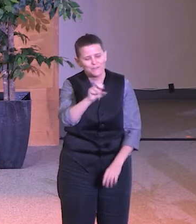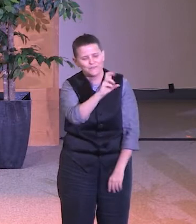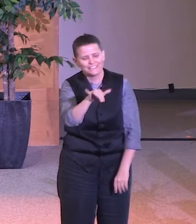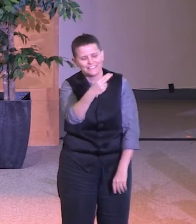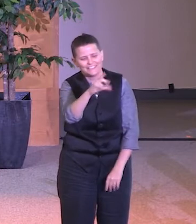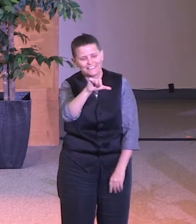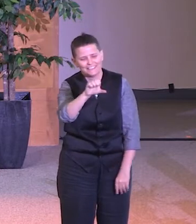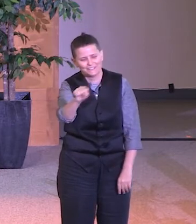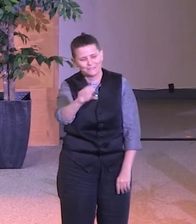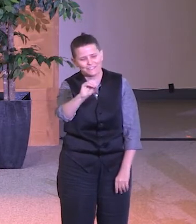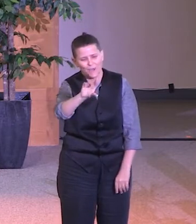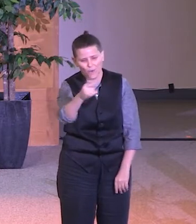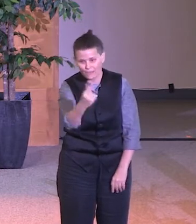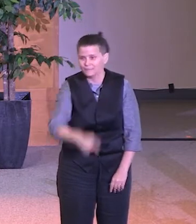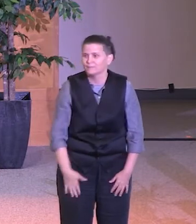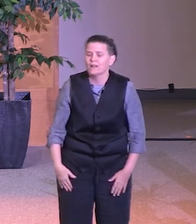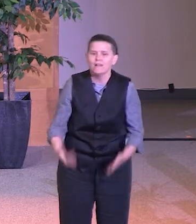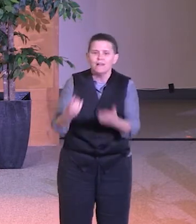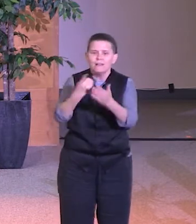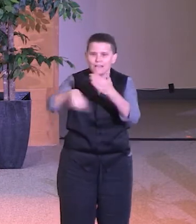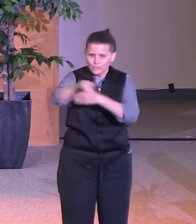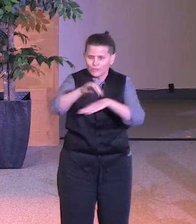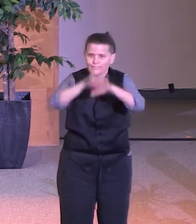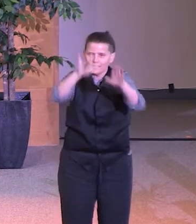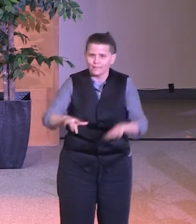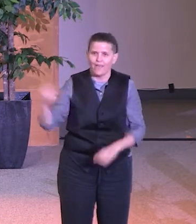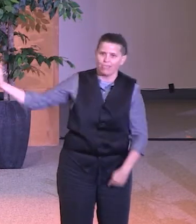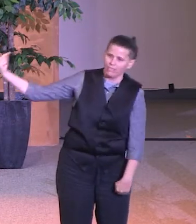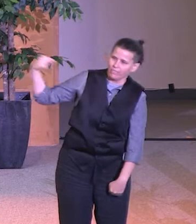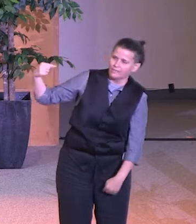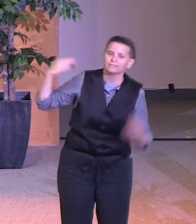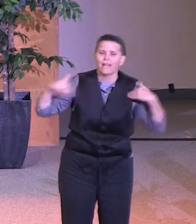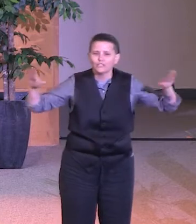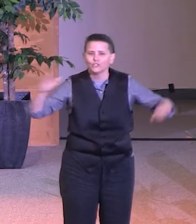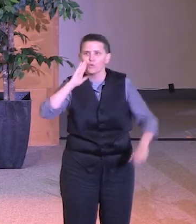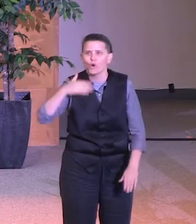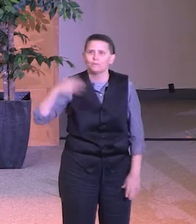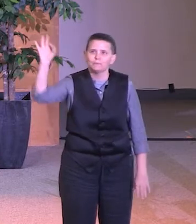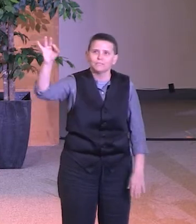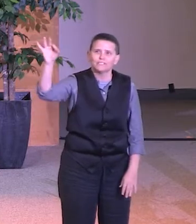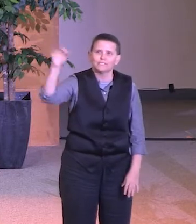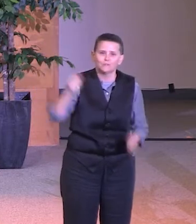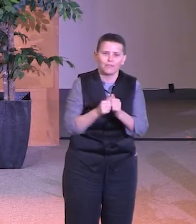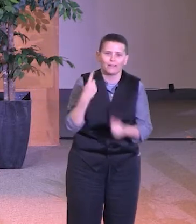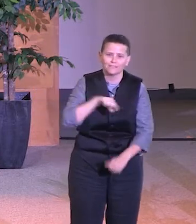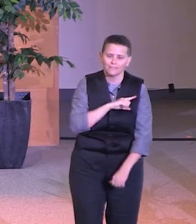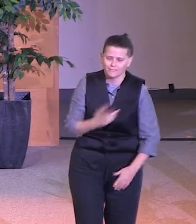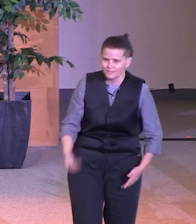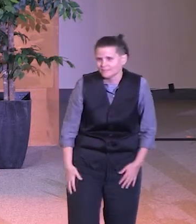Sunday, this beautiful angel here will be speaking with us, or to